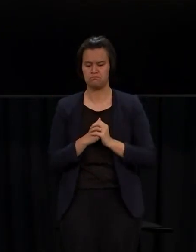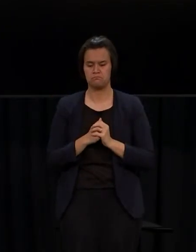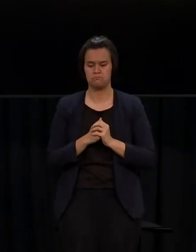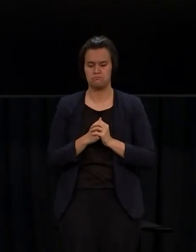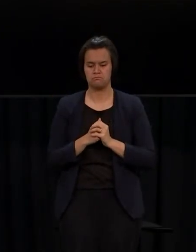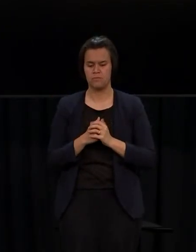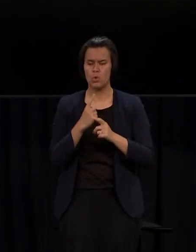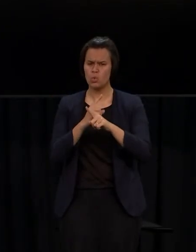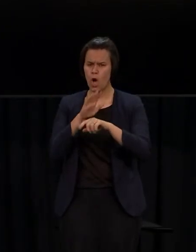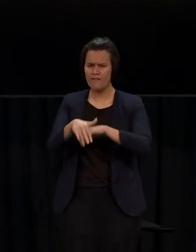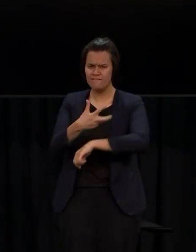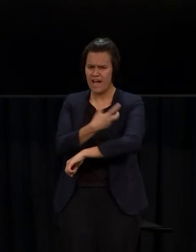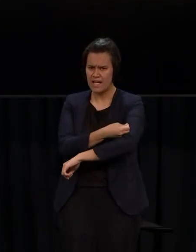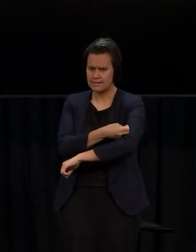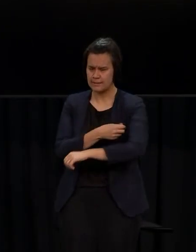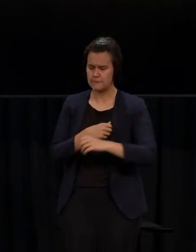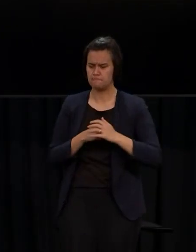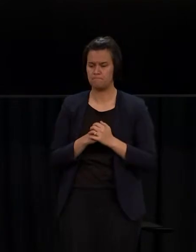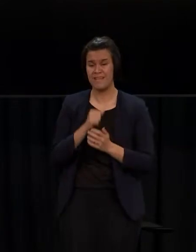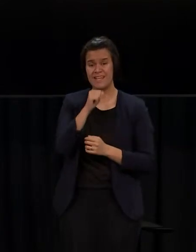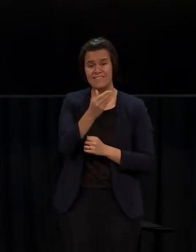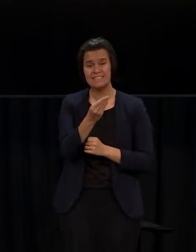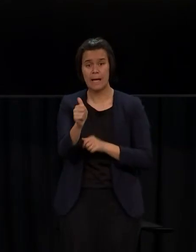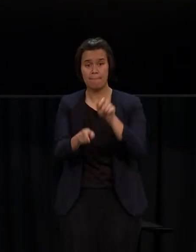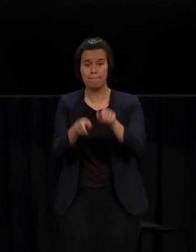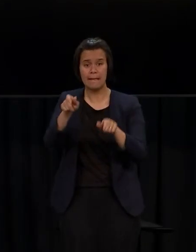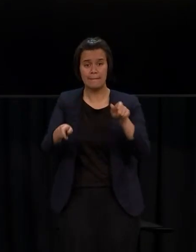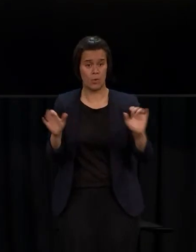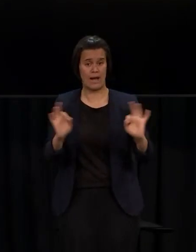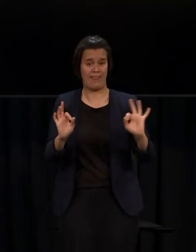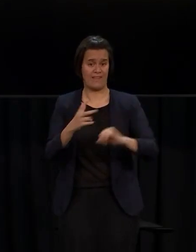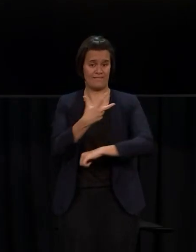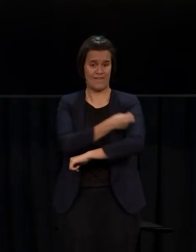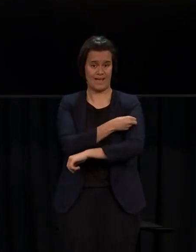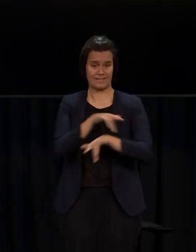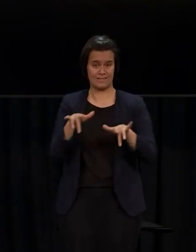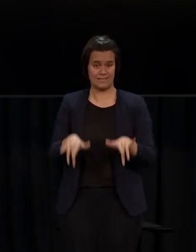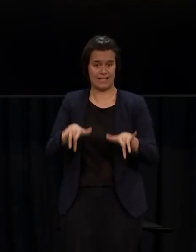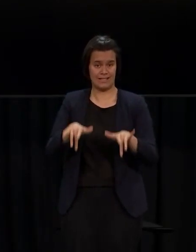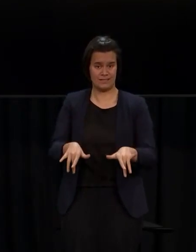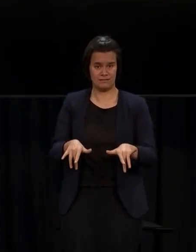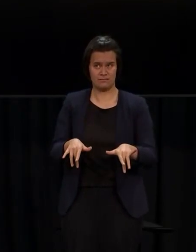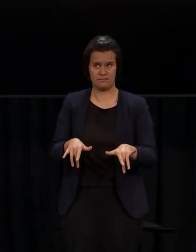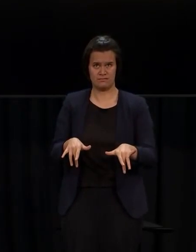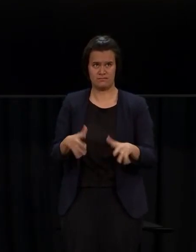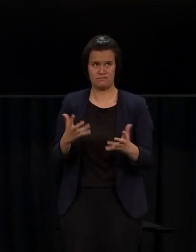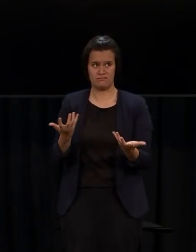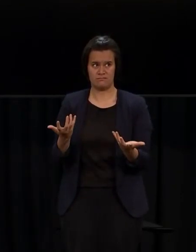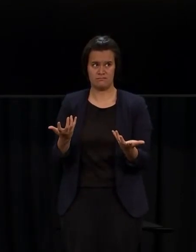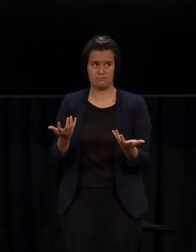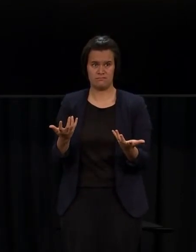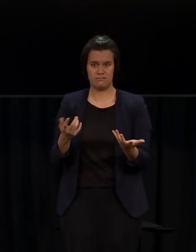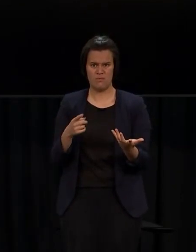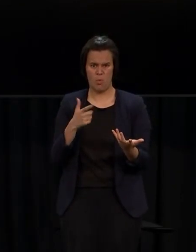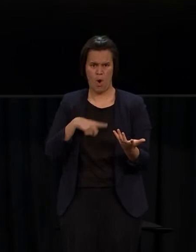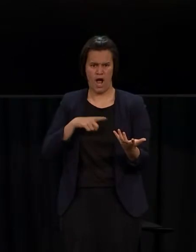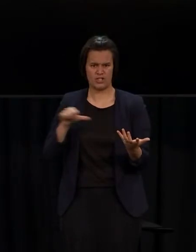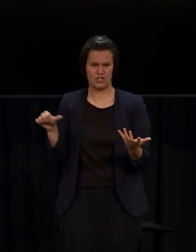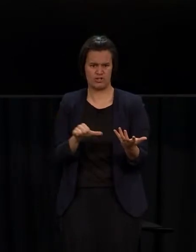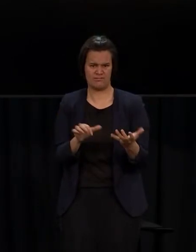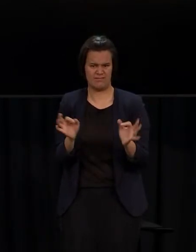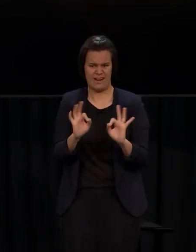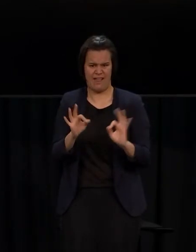what is the incentive there for people who aren't? Because there's no sort of vaccinated versus vaccinated. It's a really good question. There. And look, one of